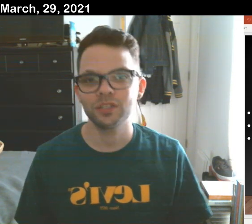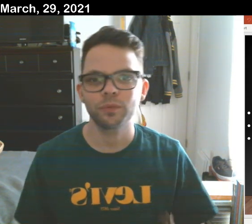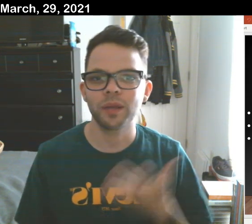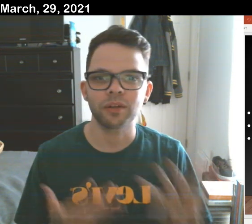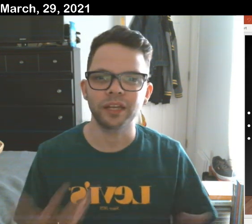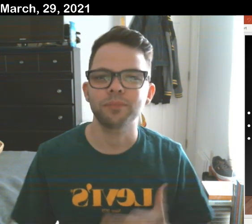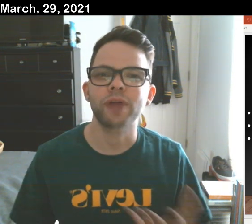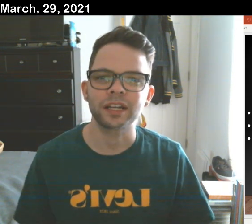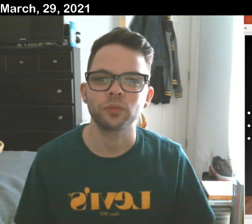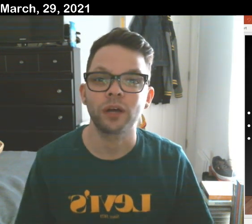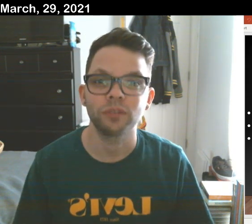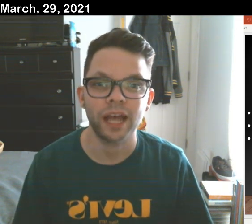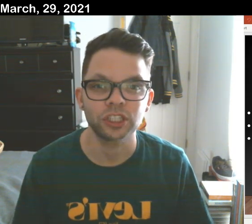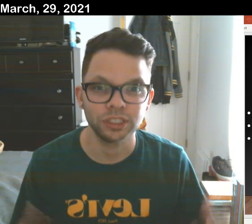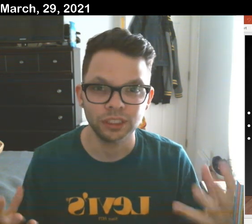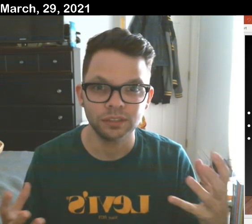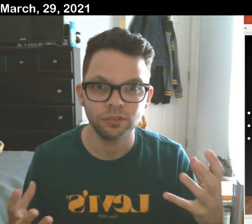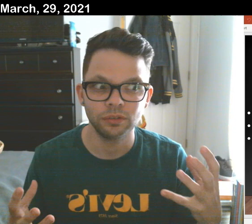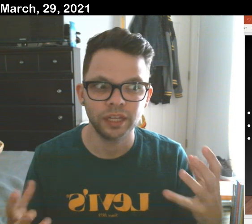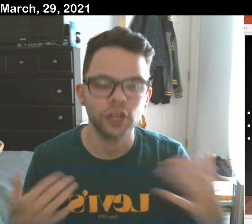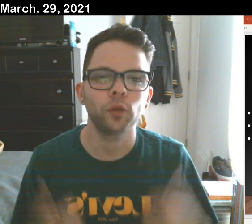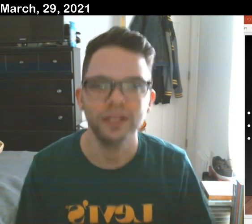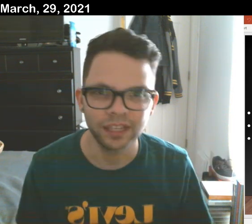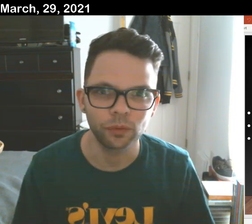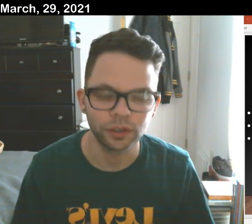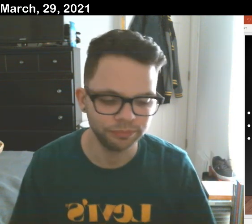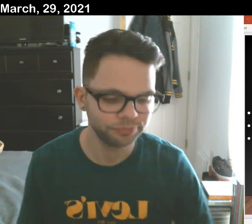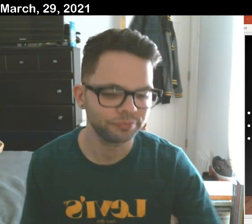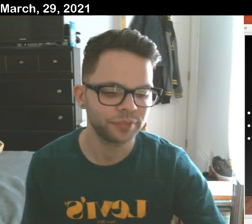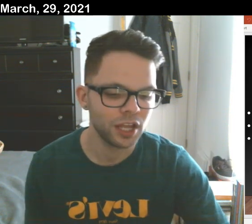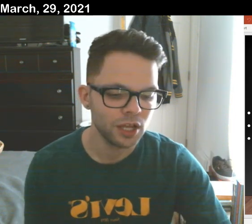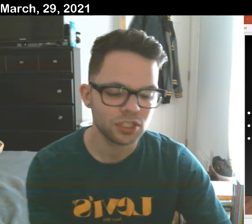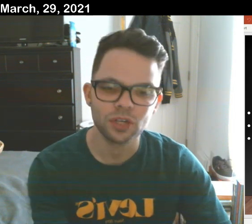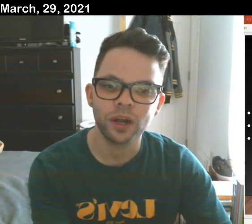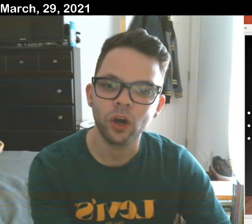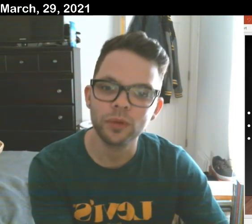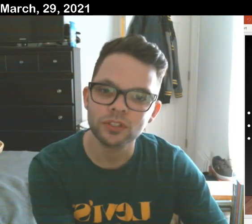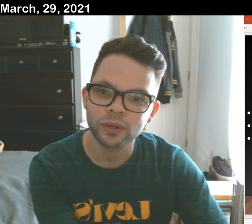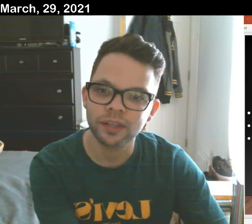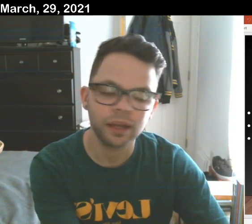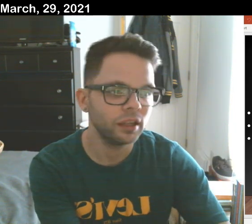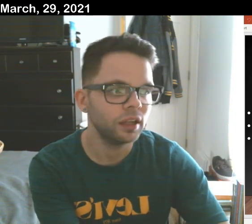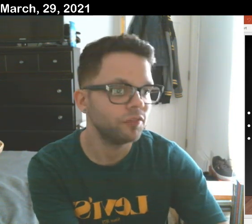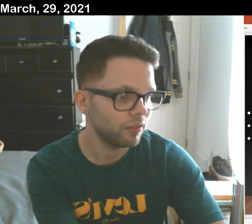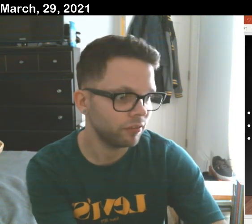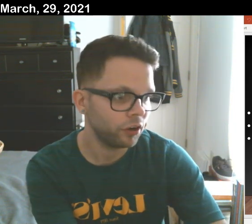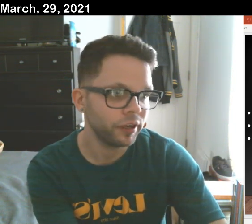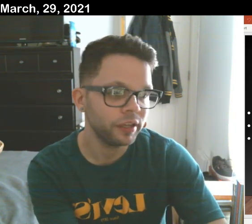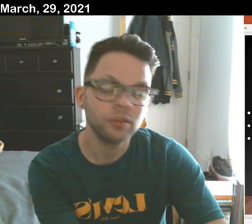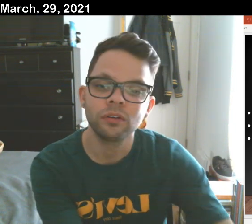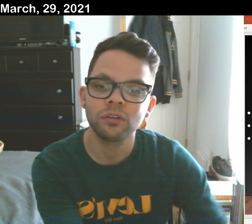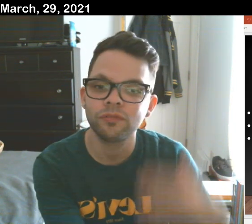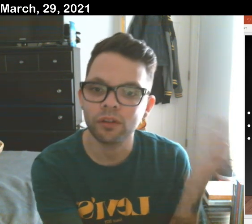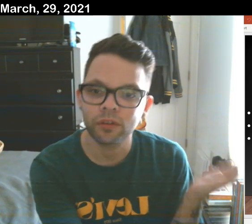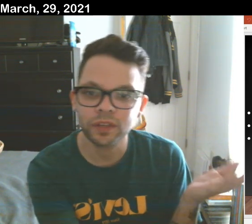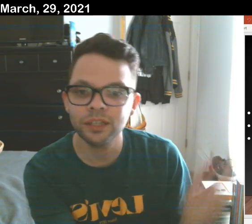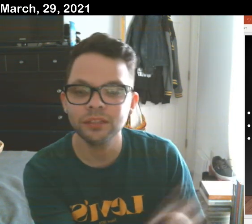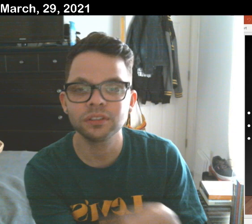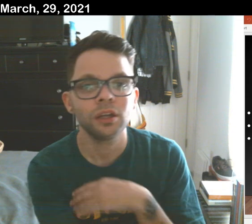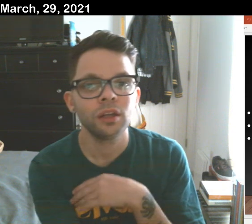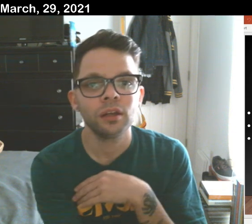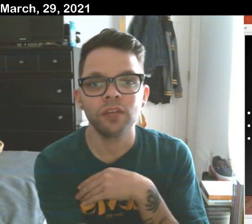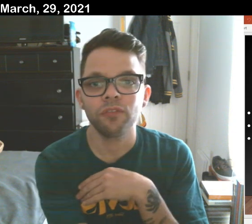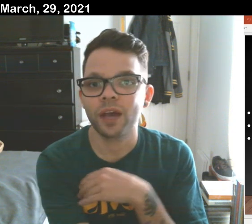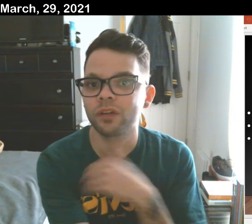and you guys will be able to like practice without actually hearing me say the word. So I hope you enjoyed that. If you haven't already, follow